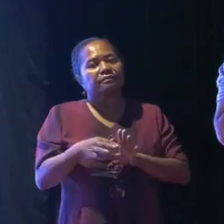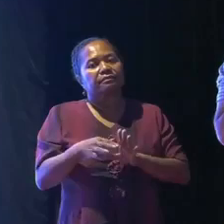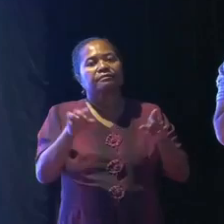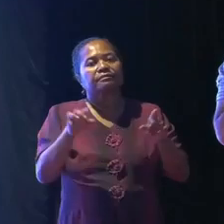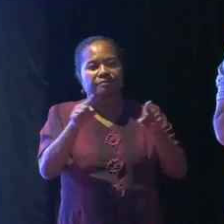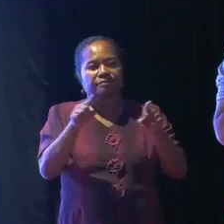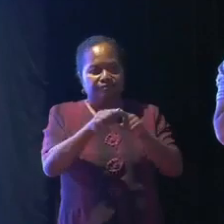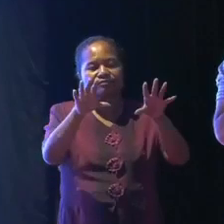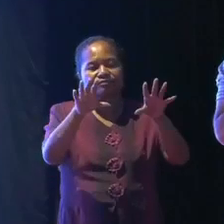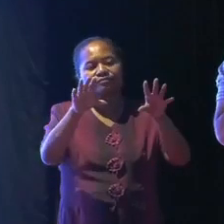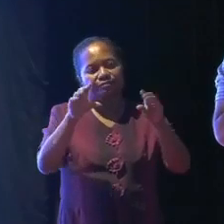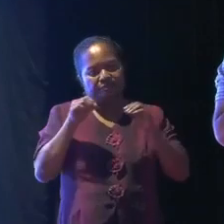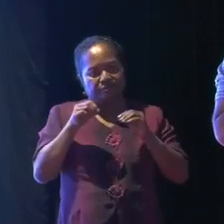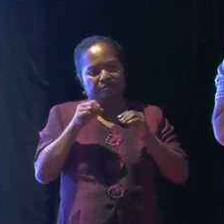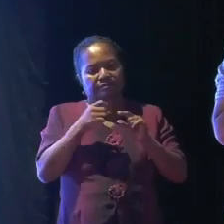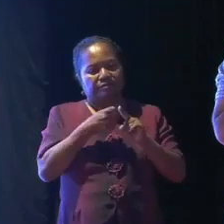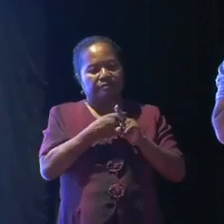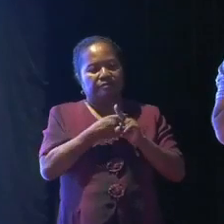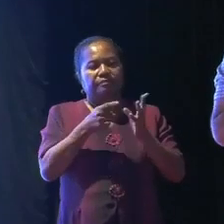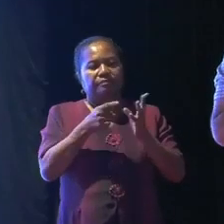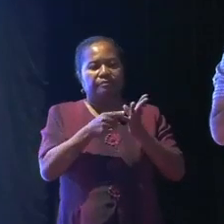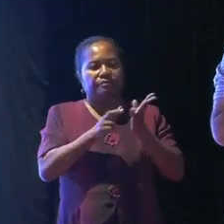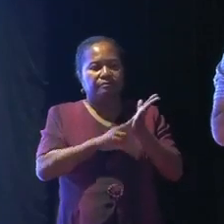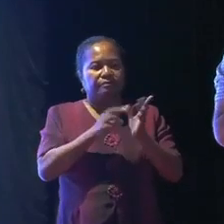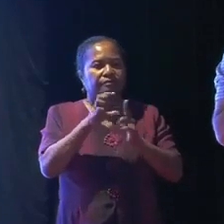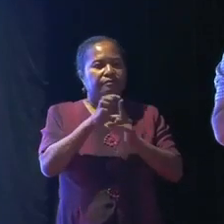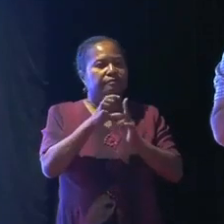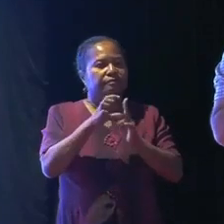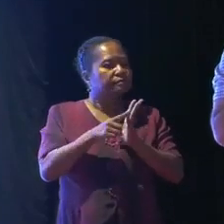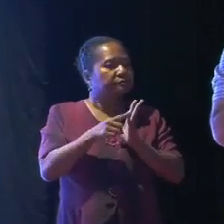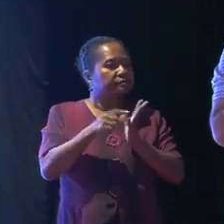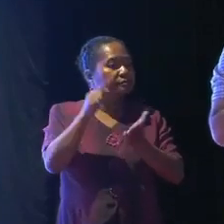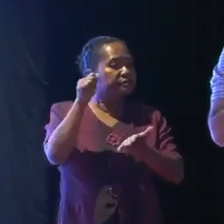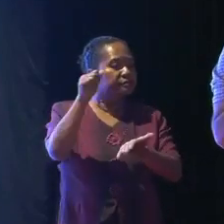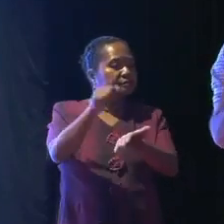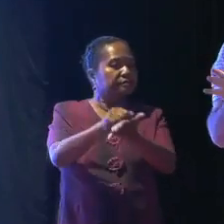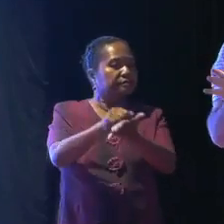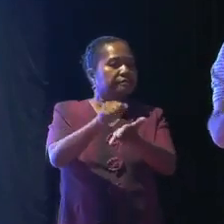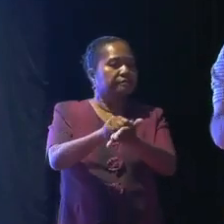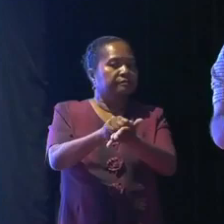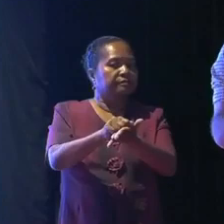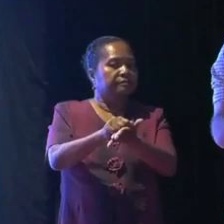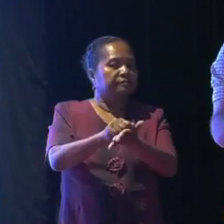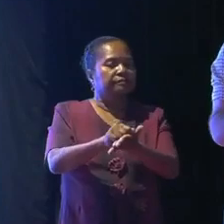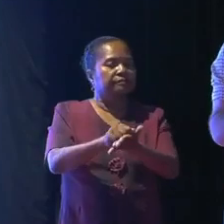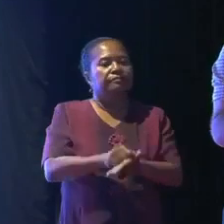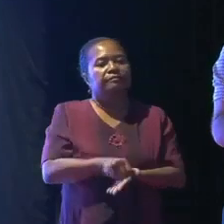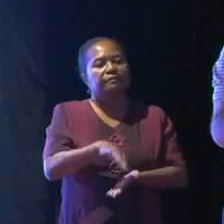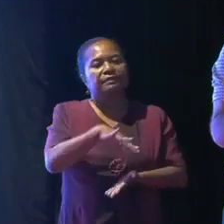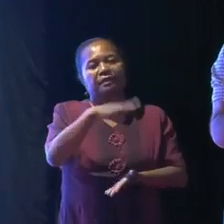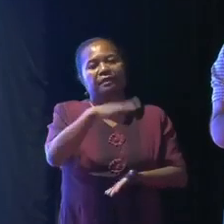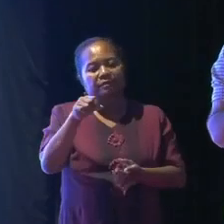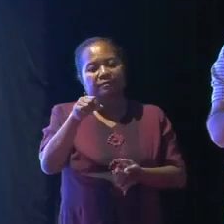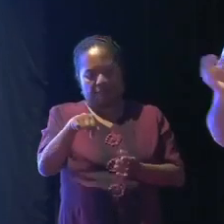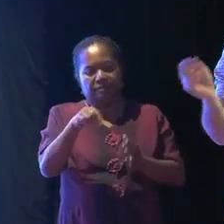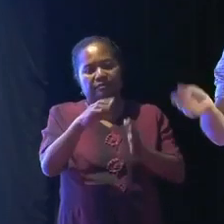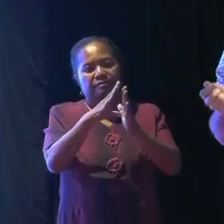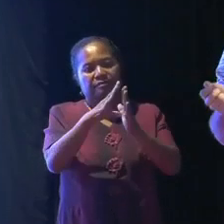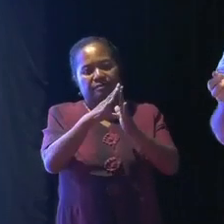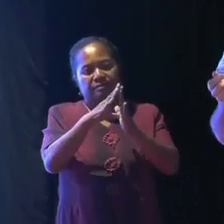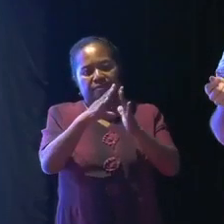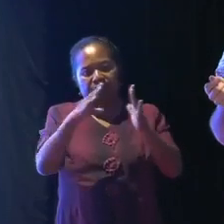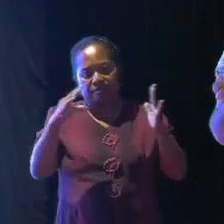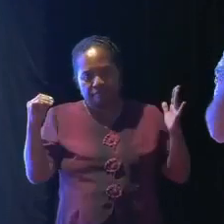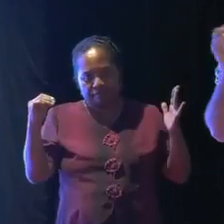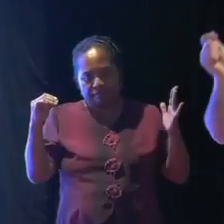to accept Kundu cards online as well. But that's basically, we accept every single card in PNG except for the